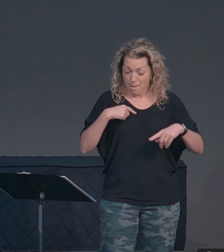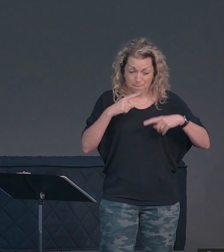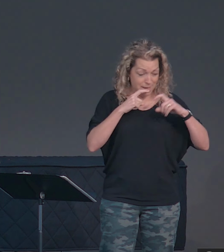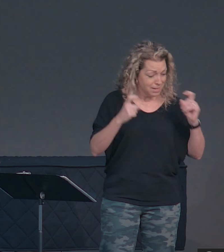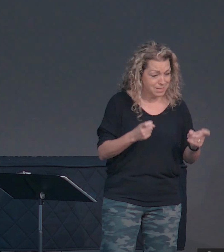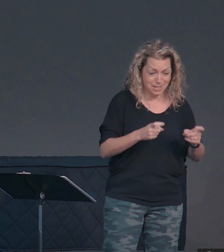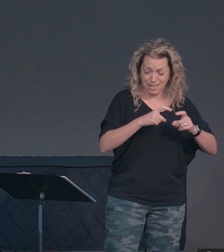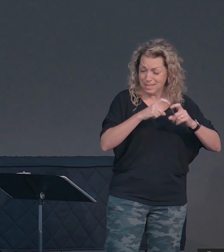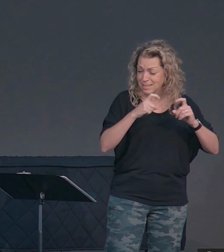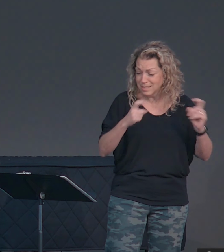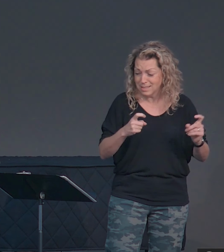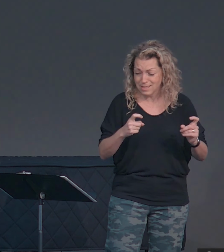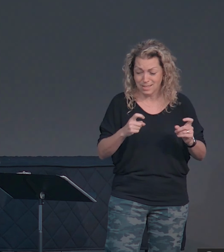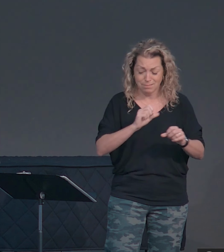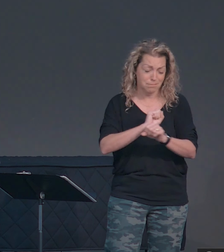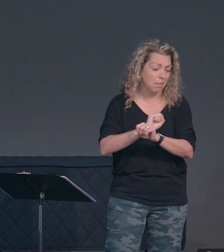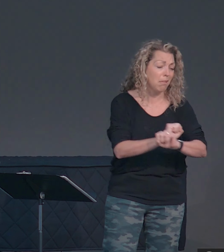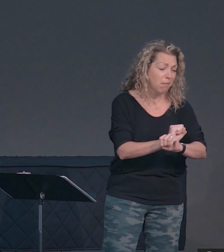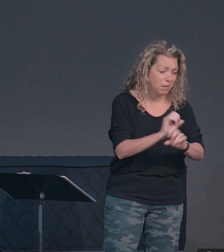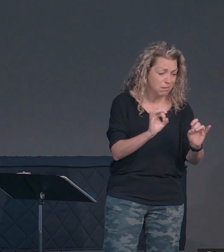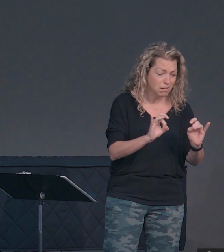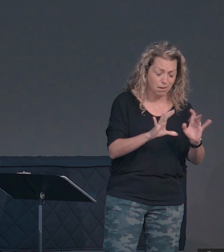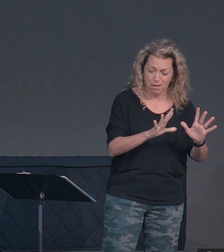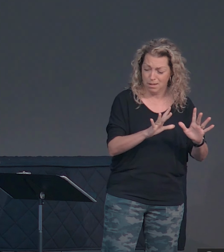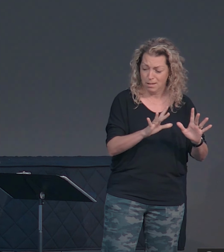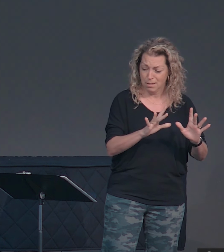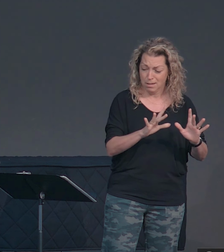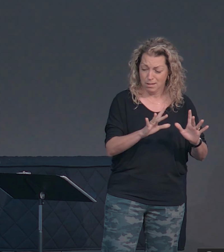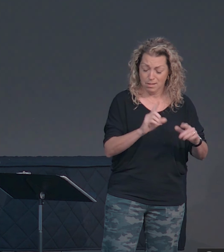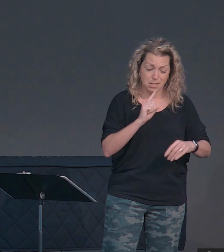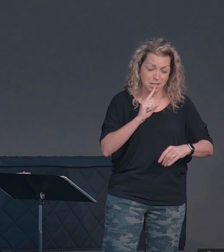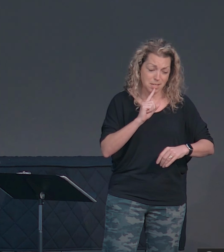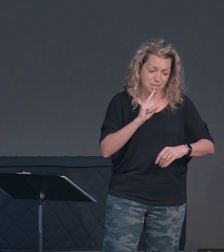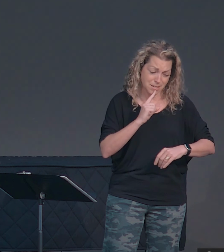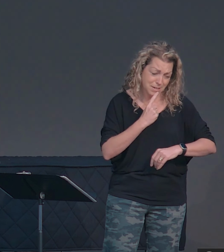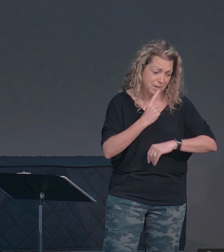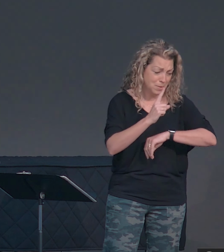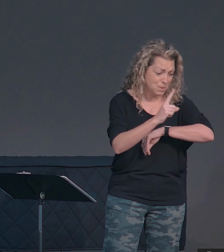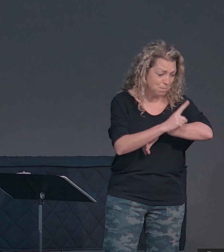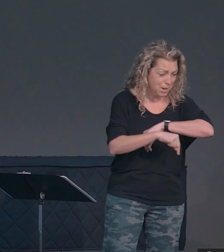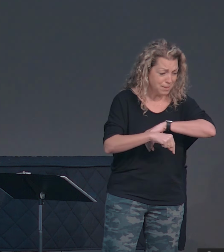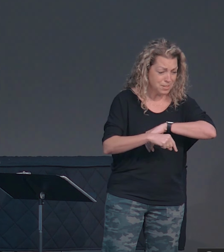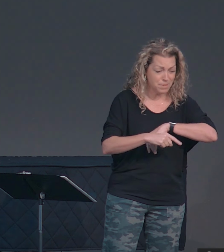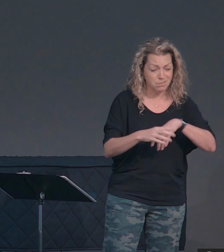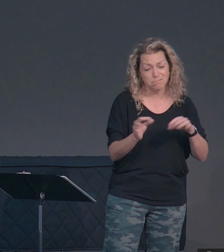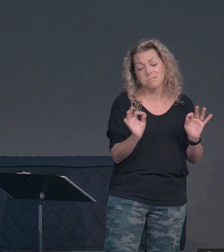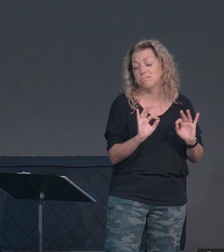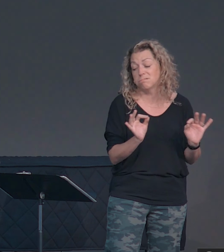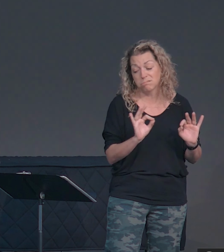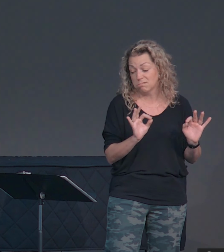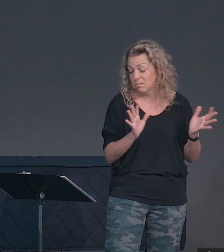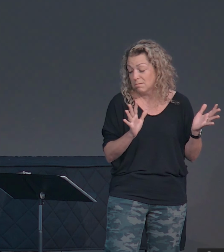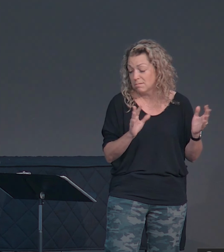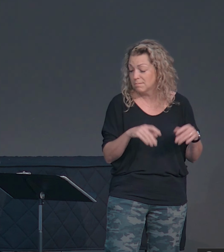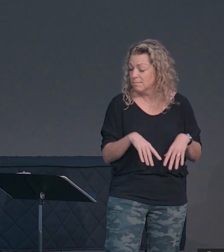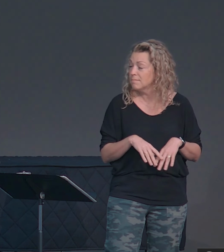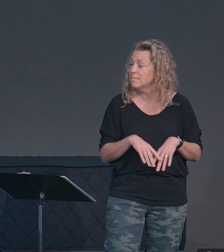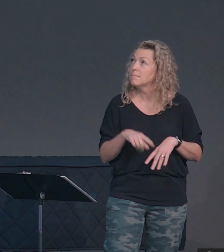But as I read my hell-bound race, indifferent to